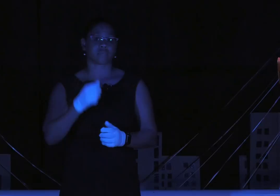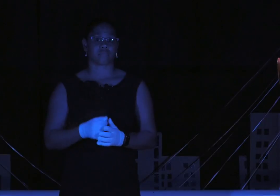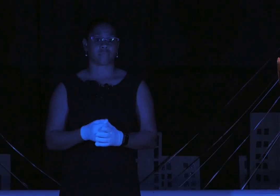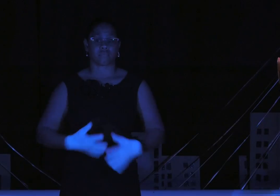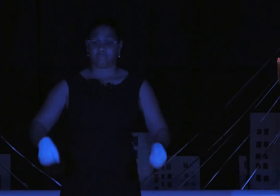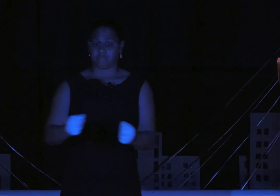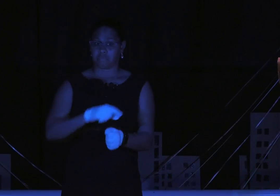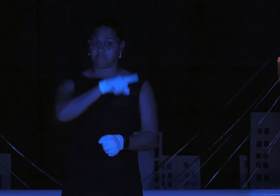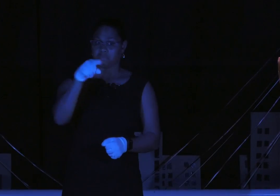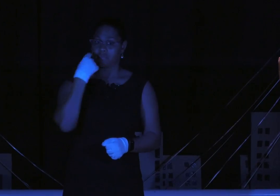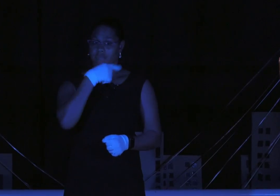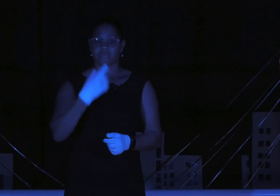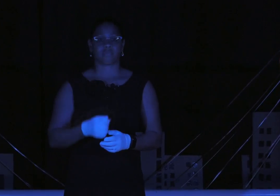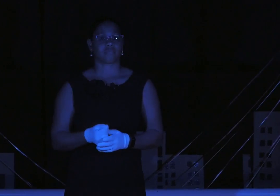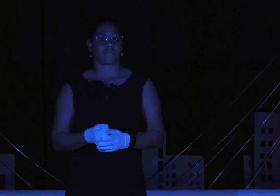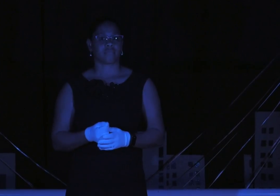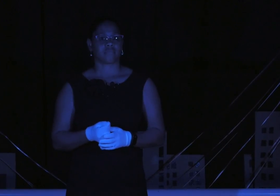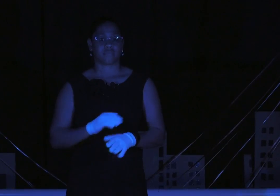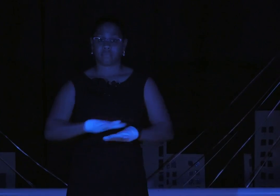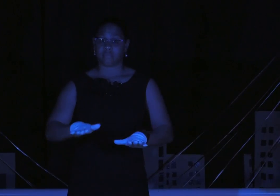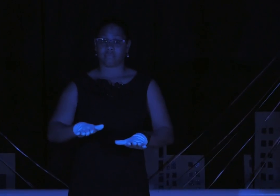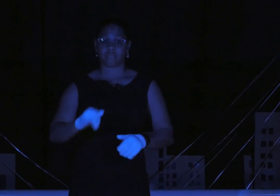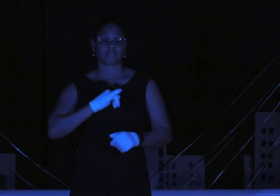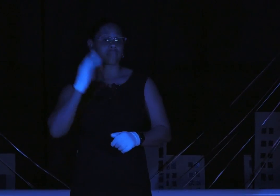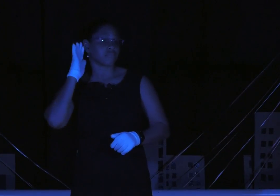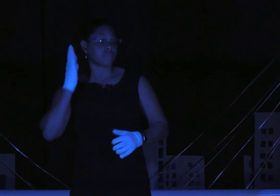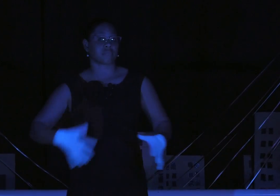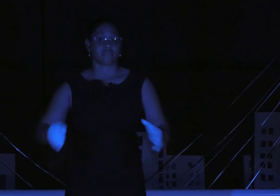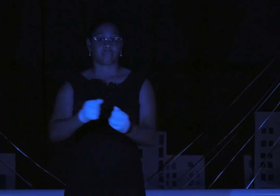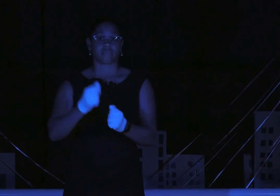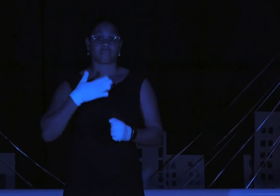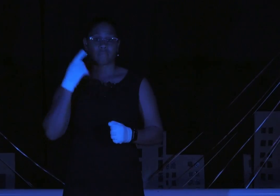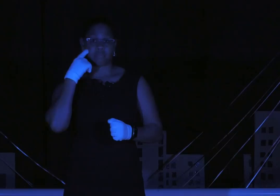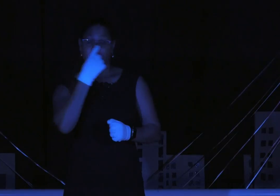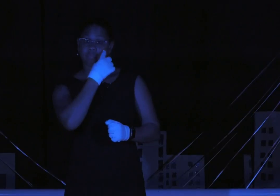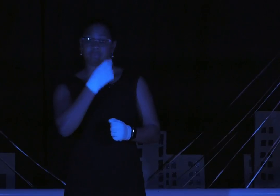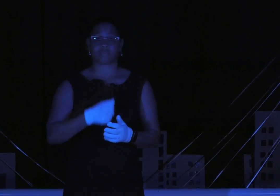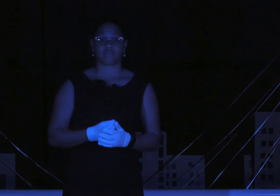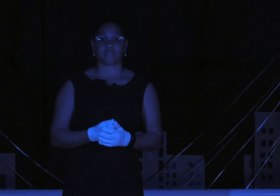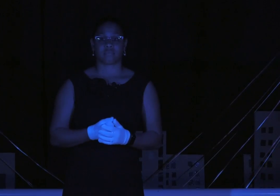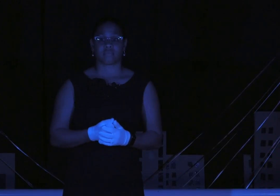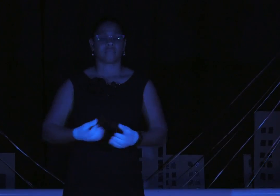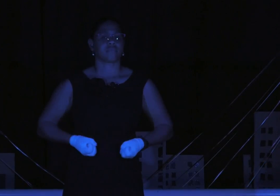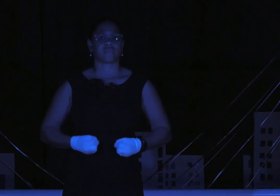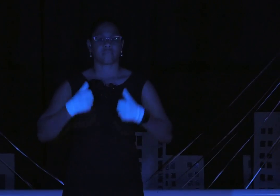your lips, but I hear with my eyes. Let me speak with